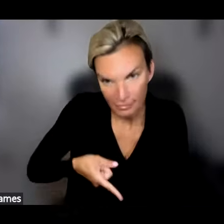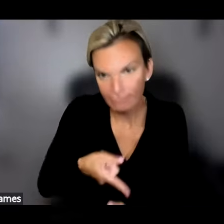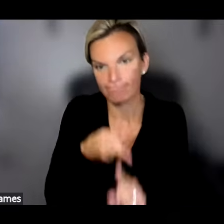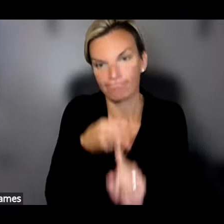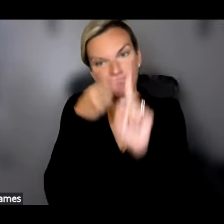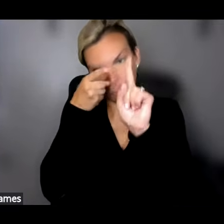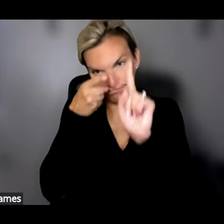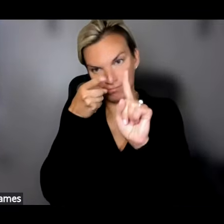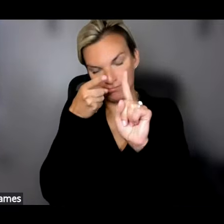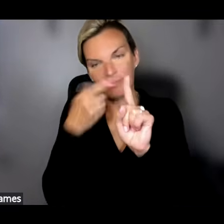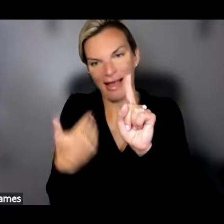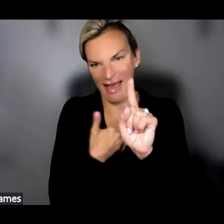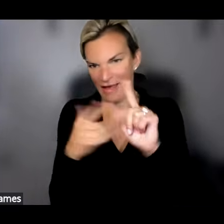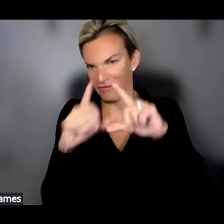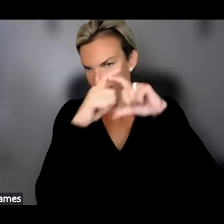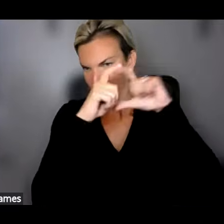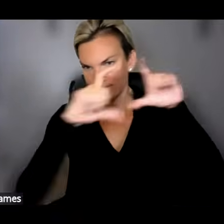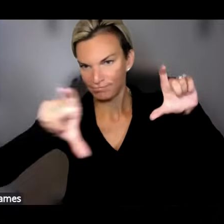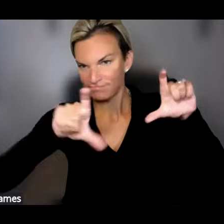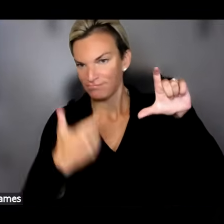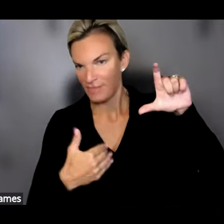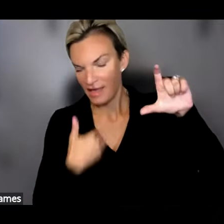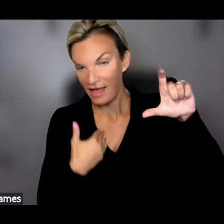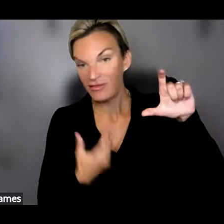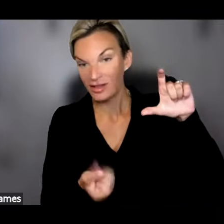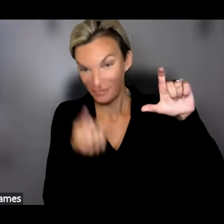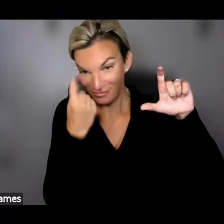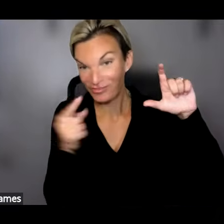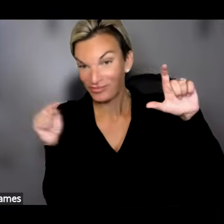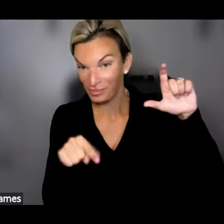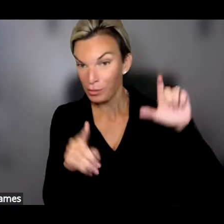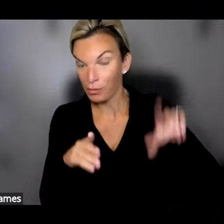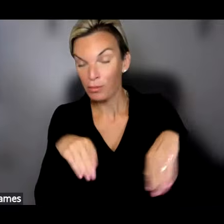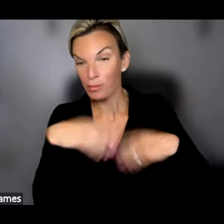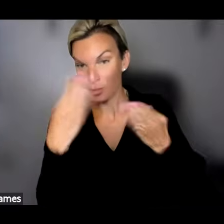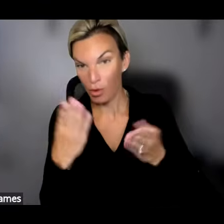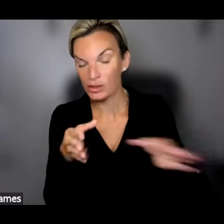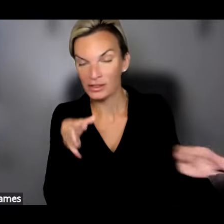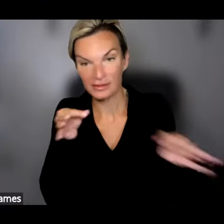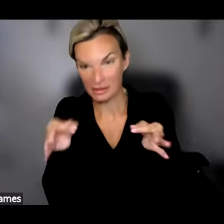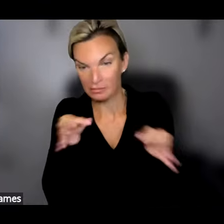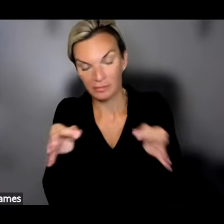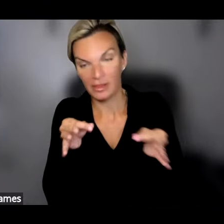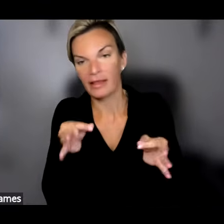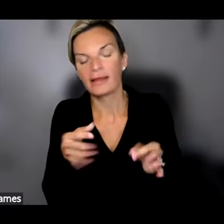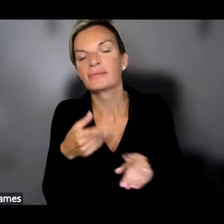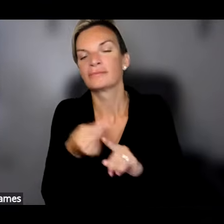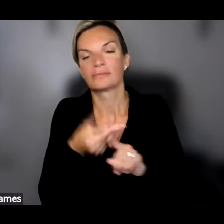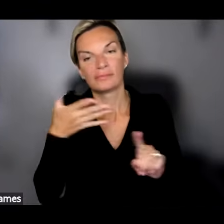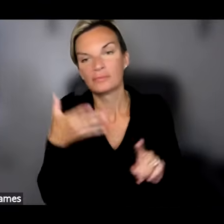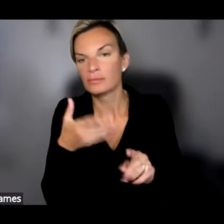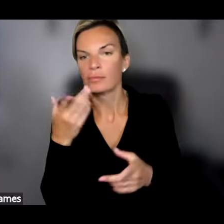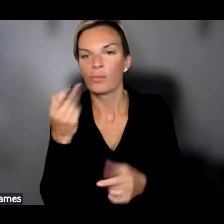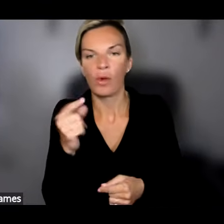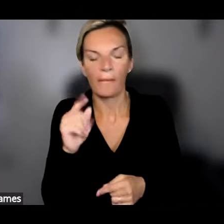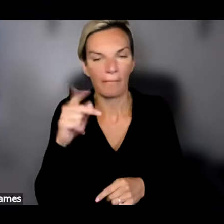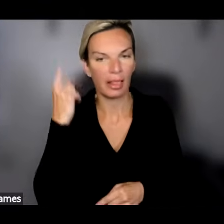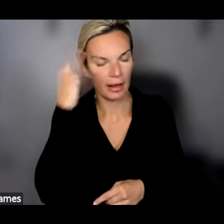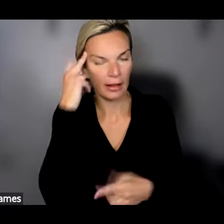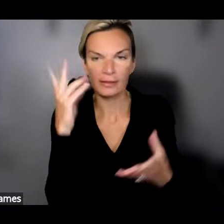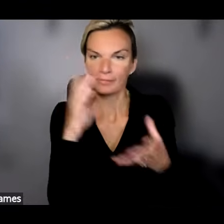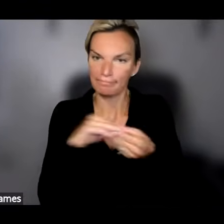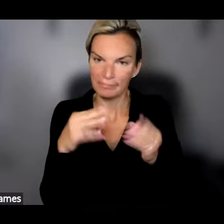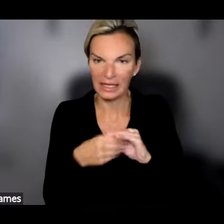The proposal in its entirety here does two things. It significantly expands the categories of political speech subject to campaign